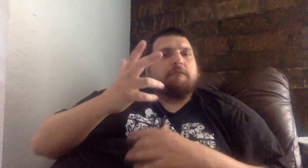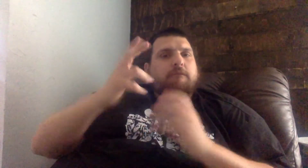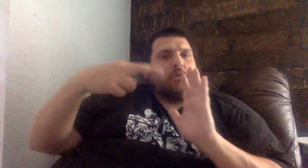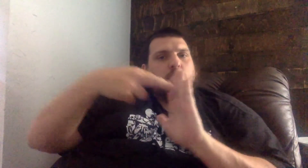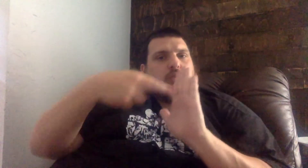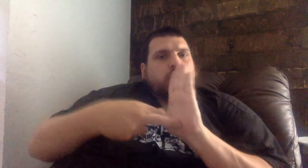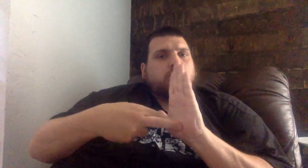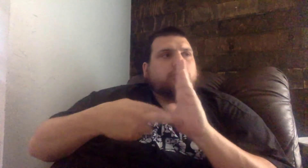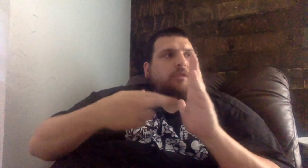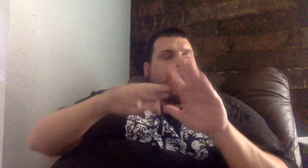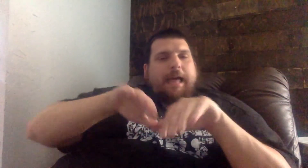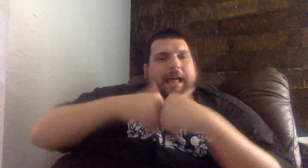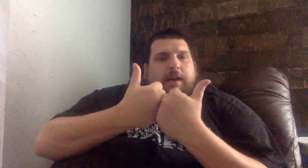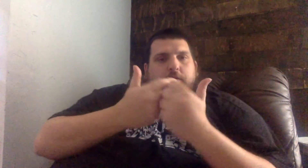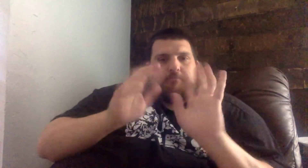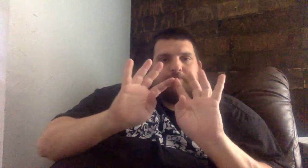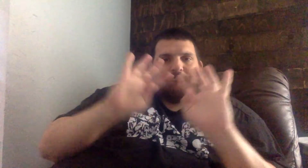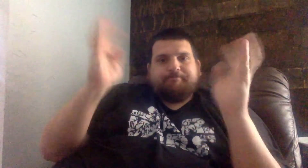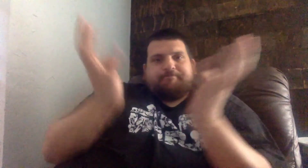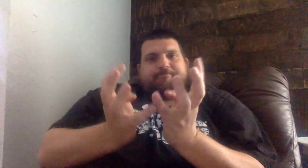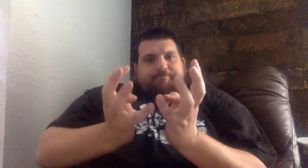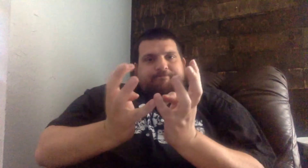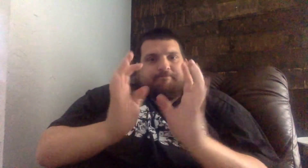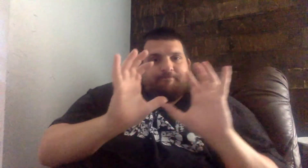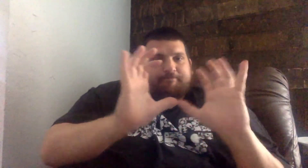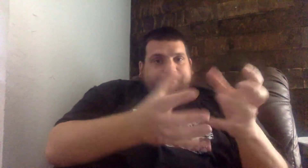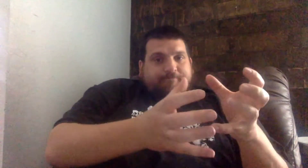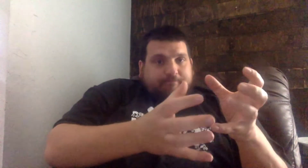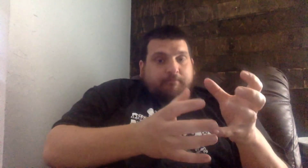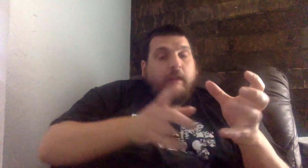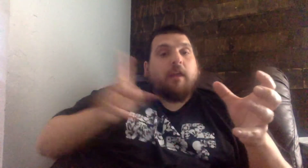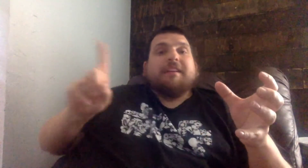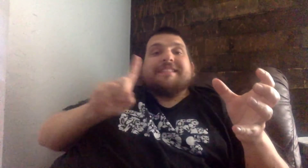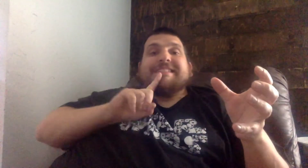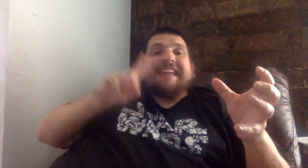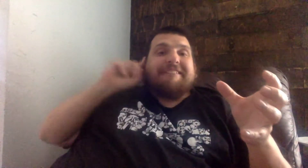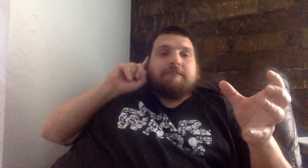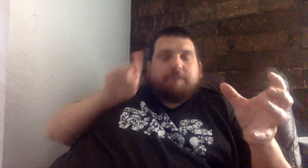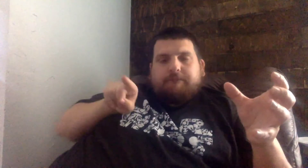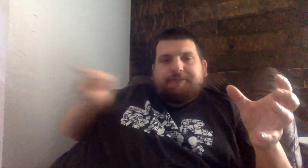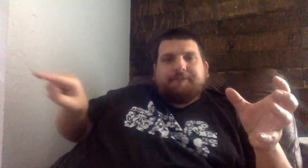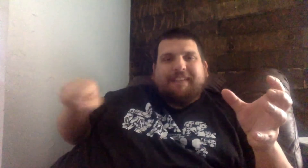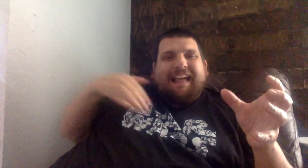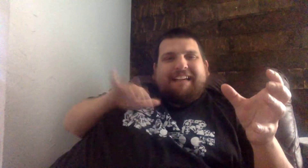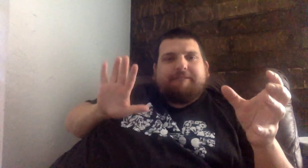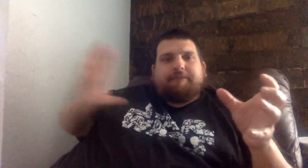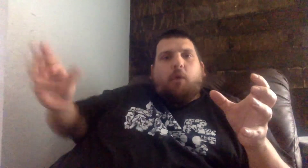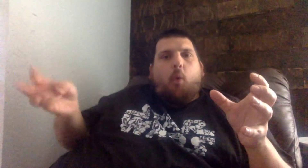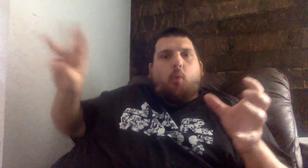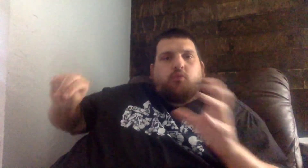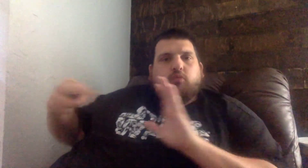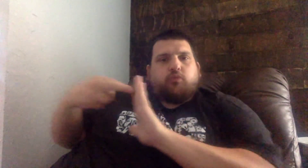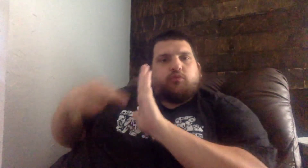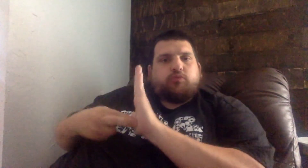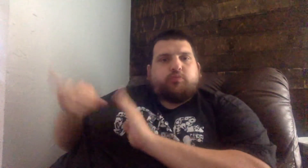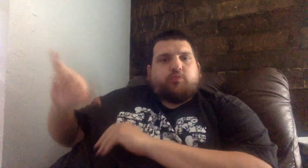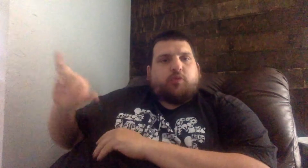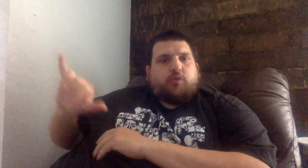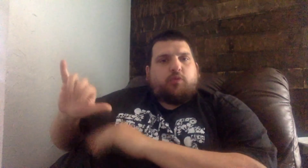table. You have certain rules of how you interact at that table. Deaf people have their own